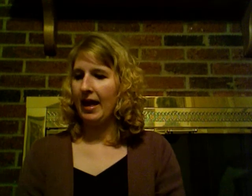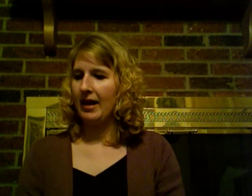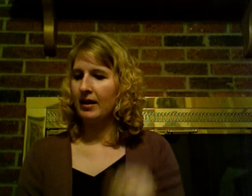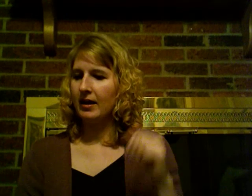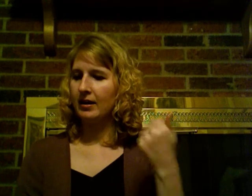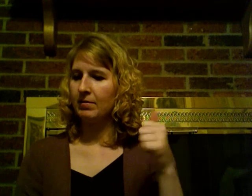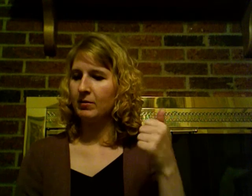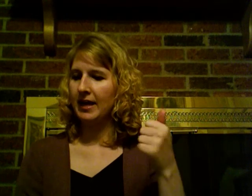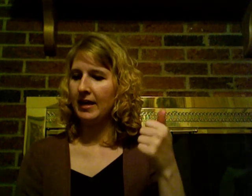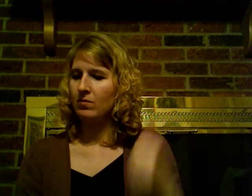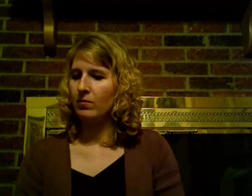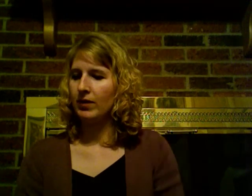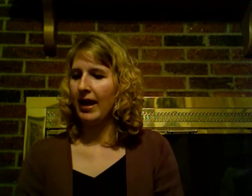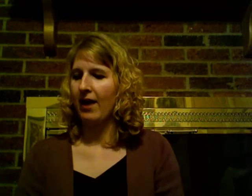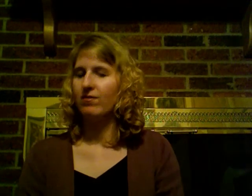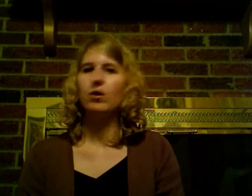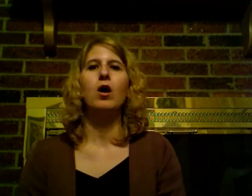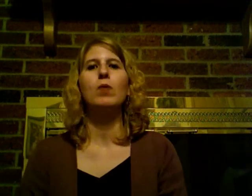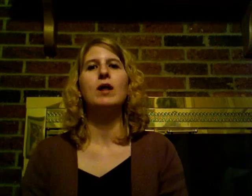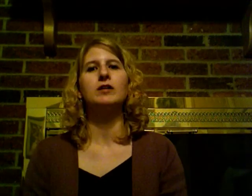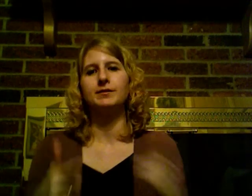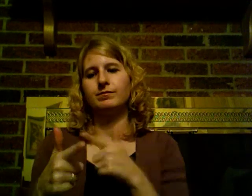And number 10, we have a welder.